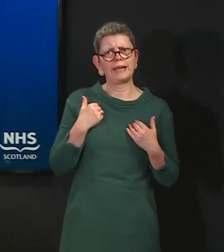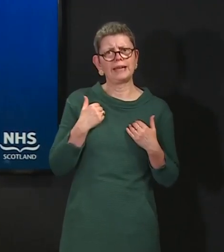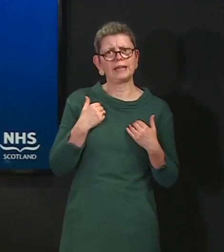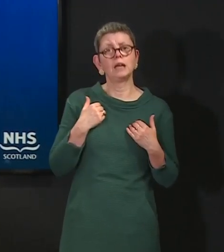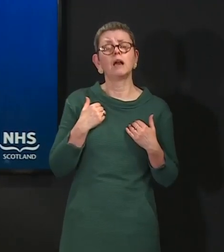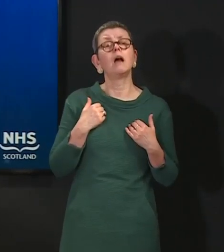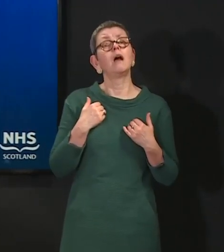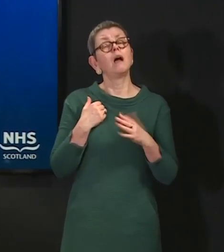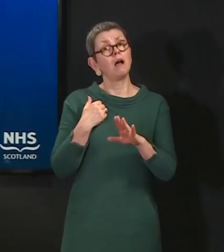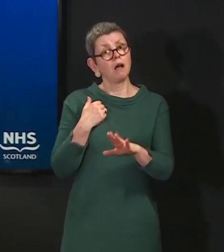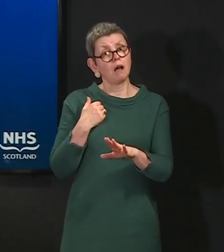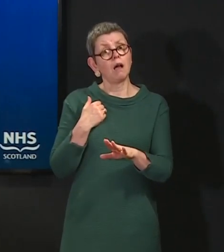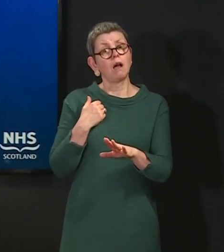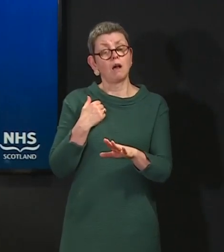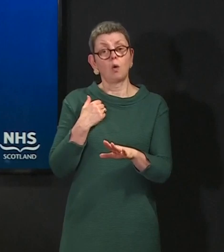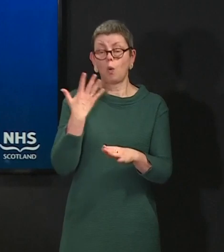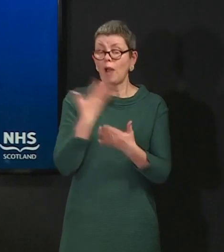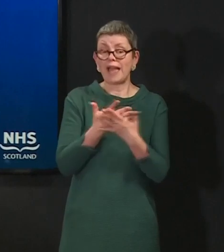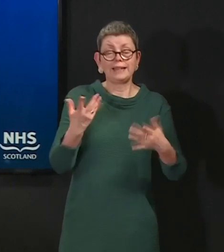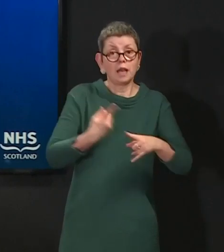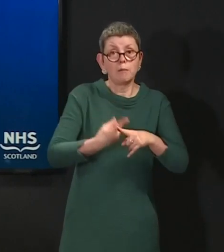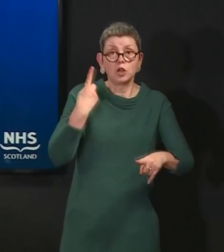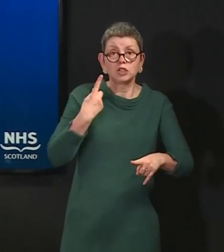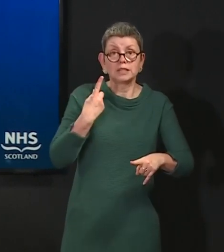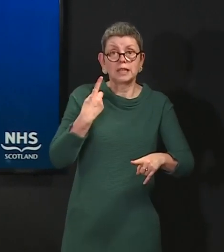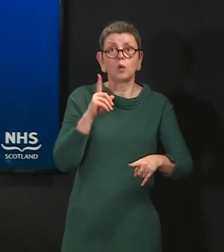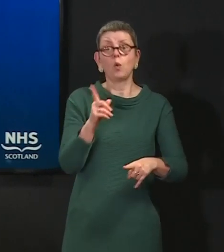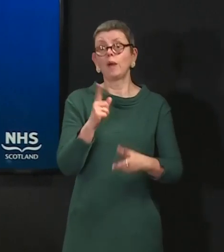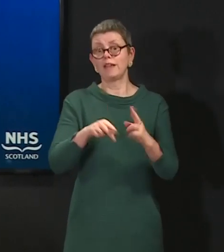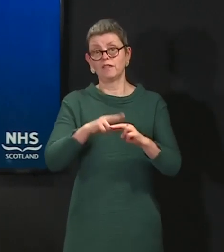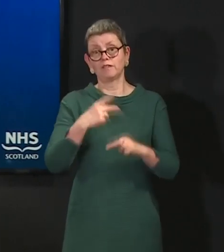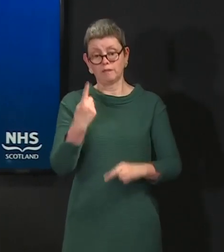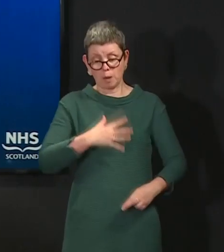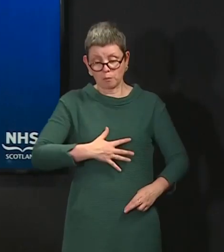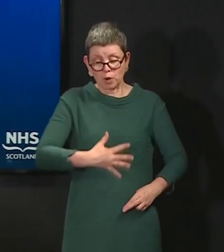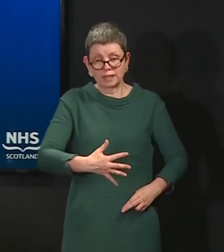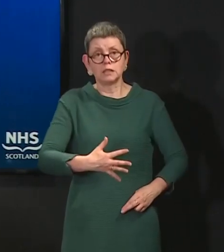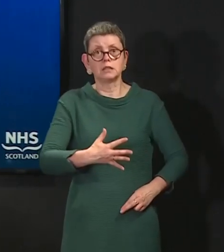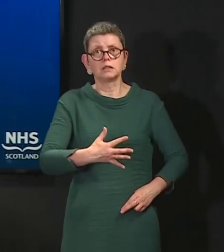of course, if you have an emergency and if you are pregnant, then please be